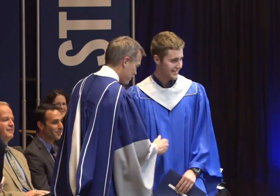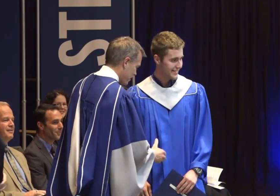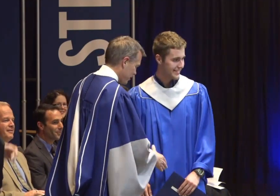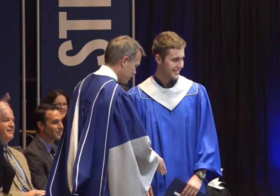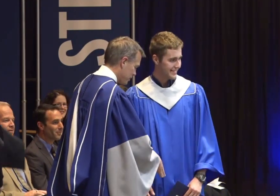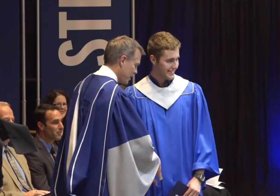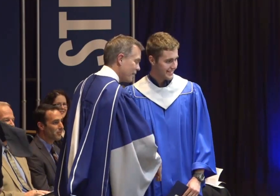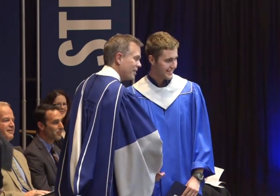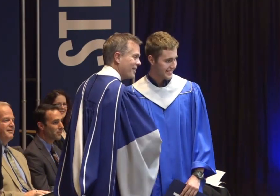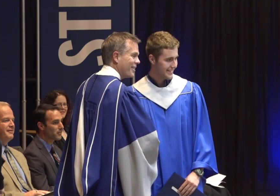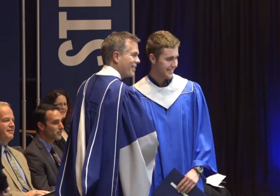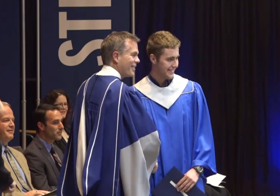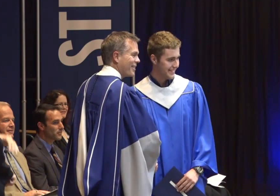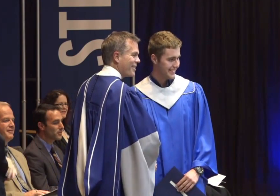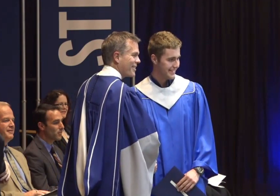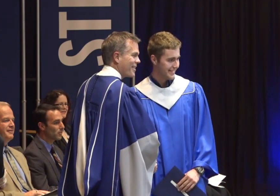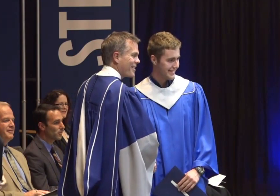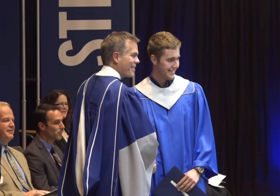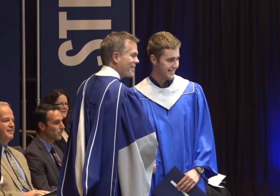Jonathan Fletcher.